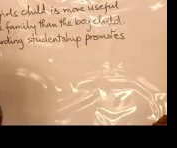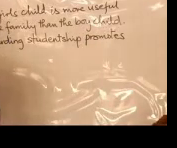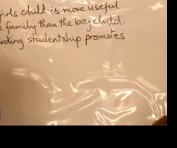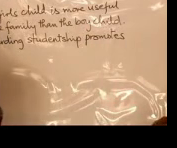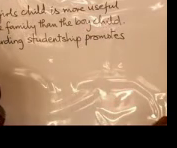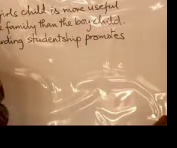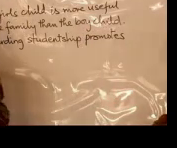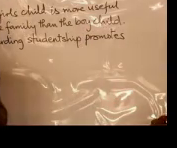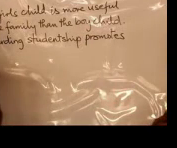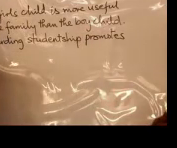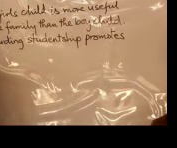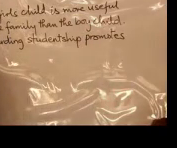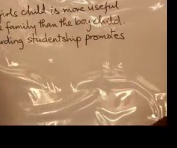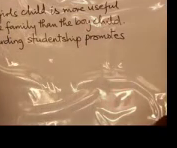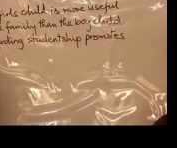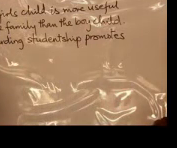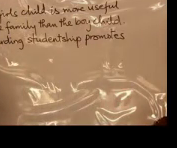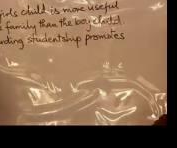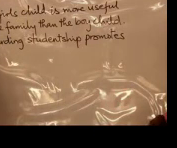Remember, you will have a title